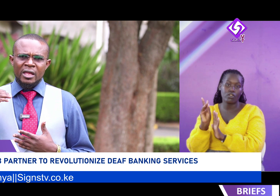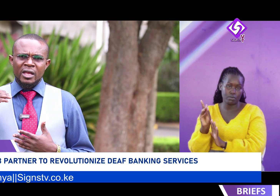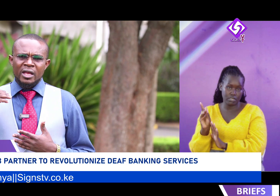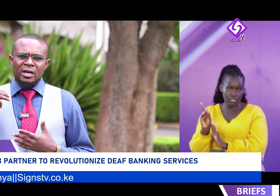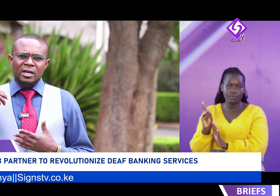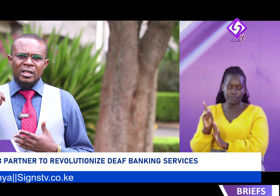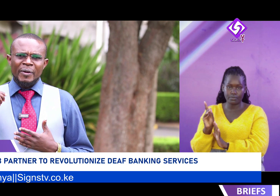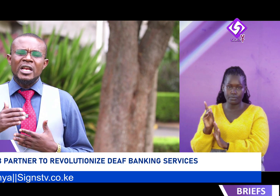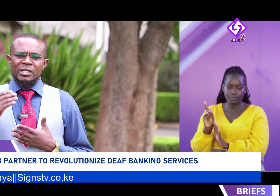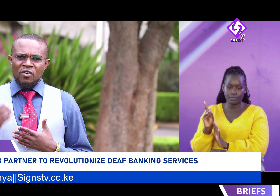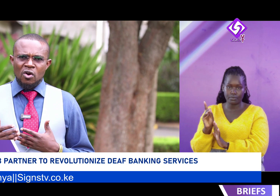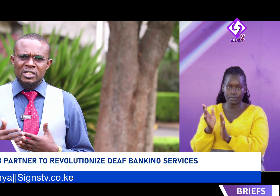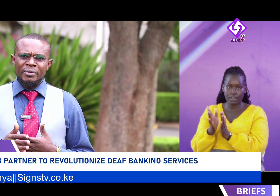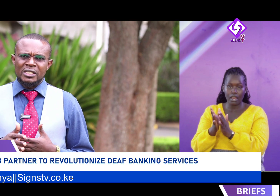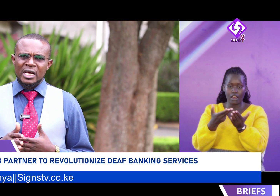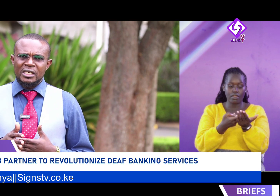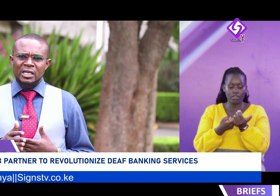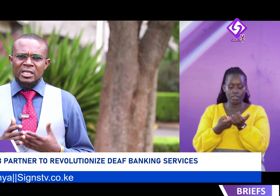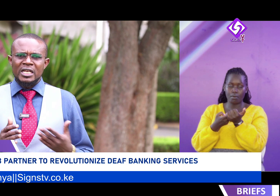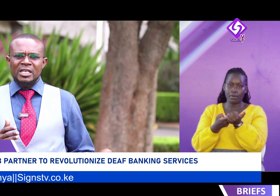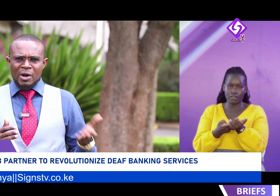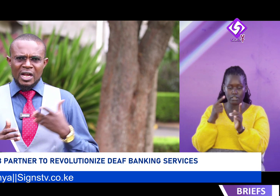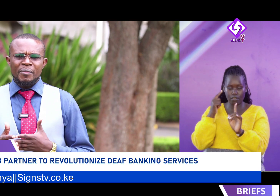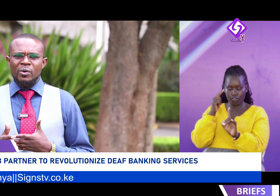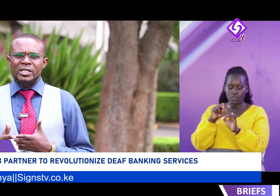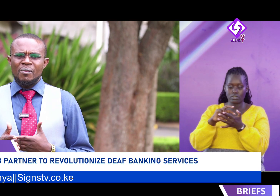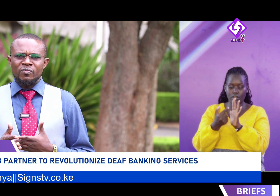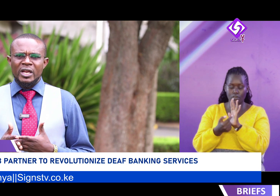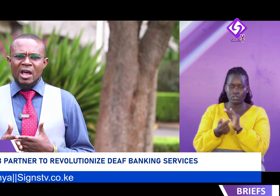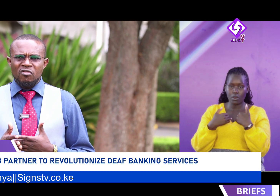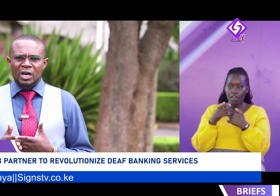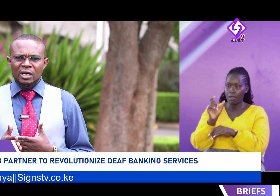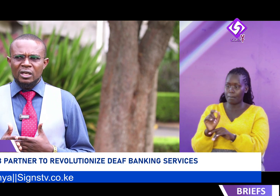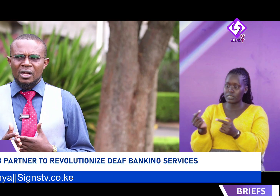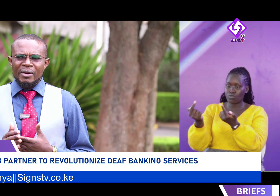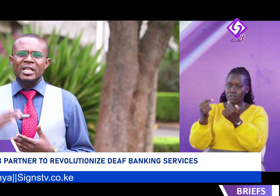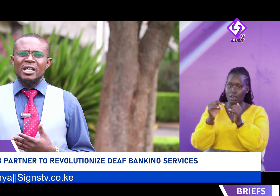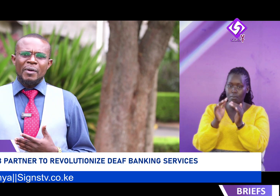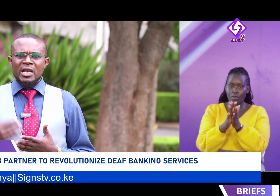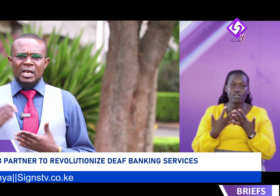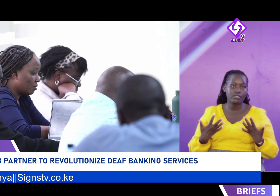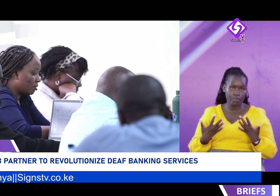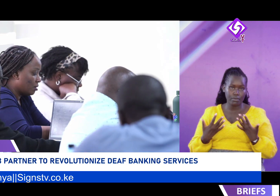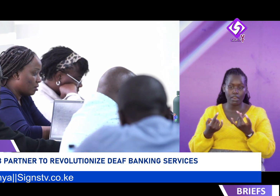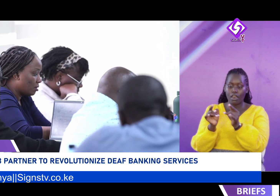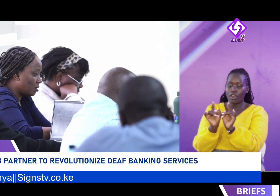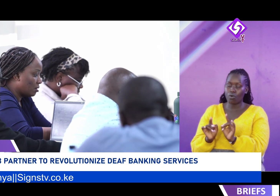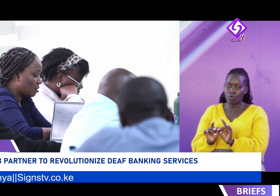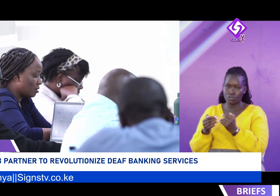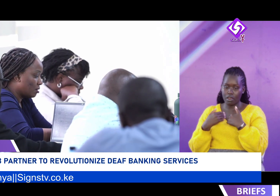the partnership for goals means that there is someone coming with something novel, but there is a partner that is being anchored in.